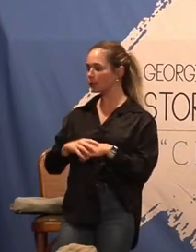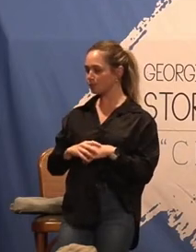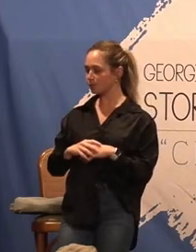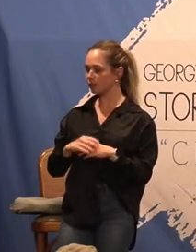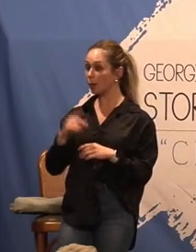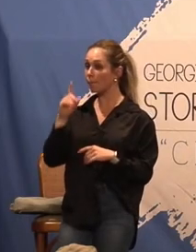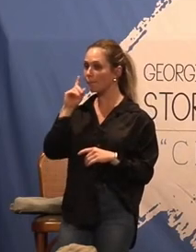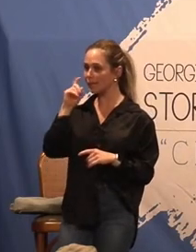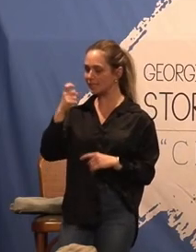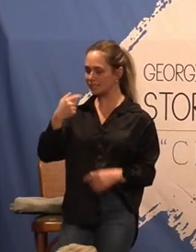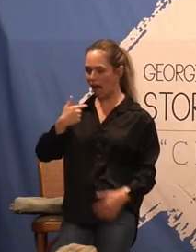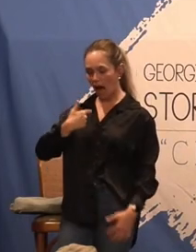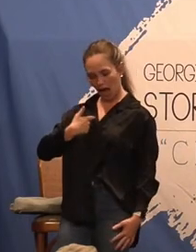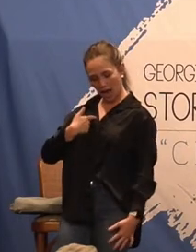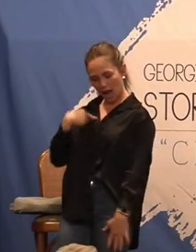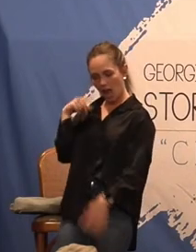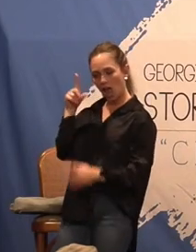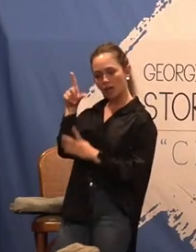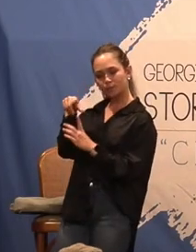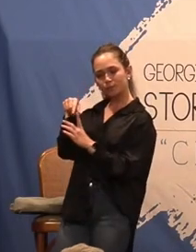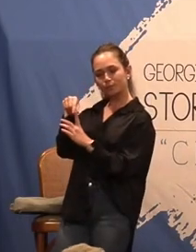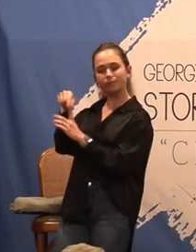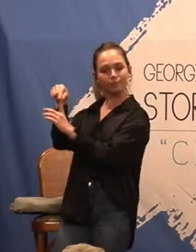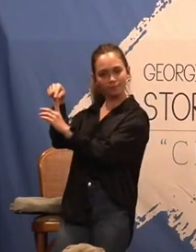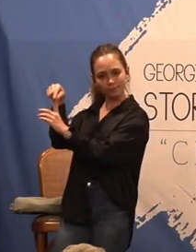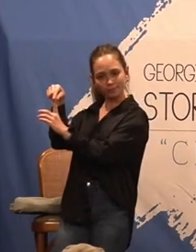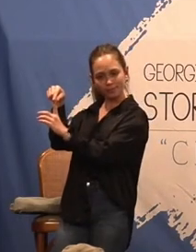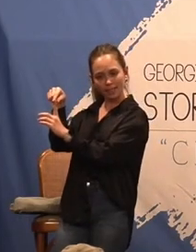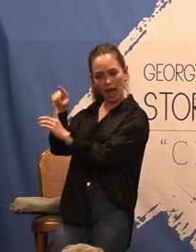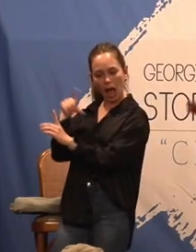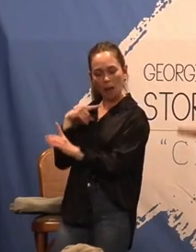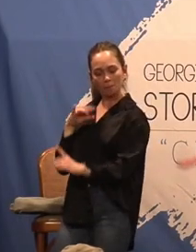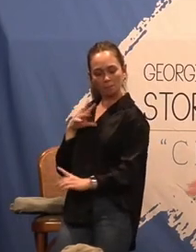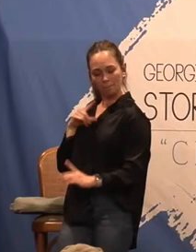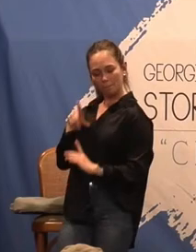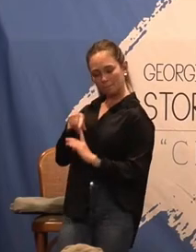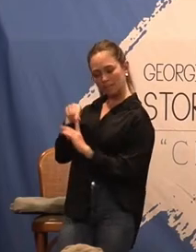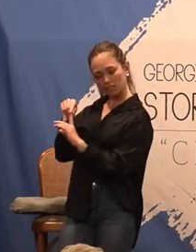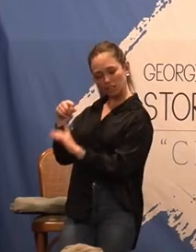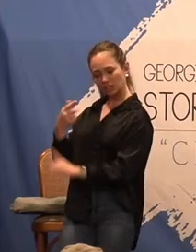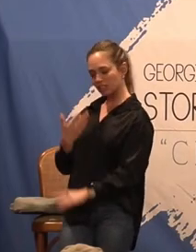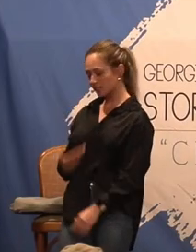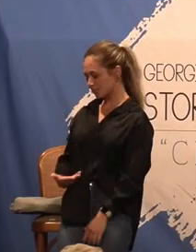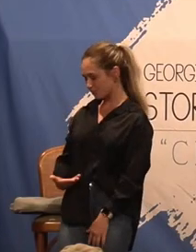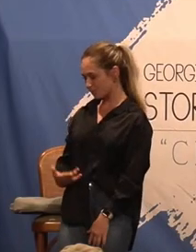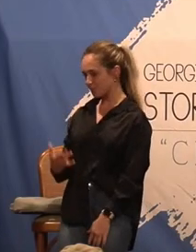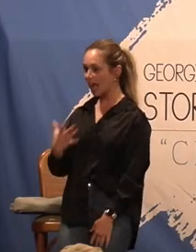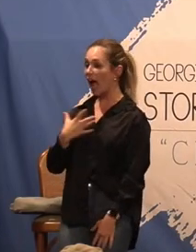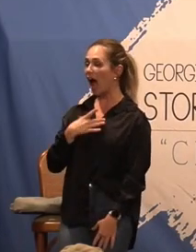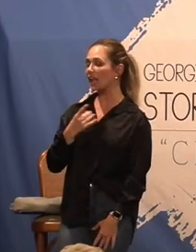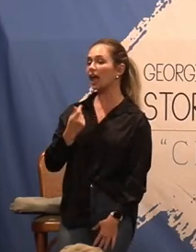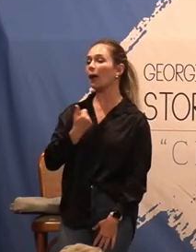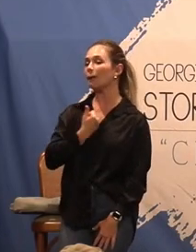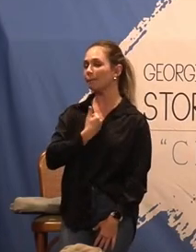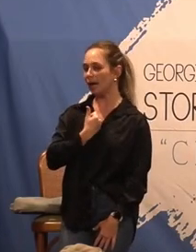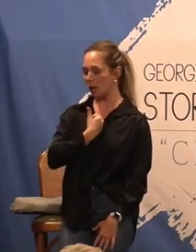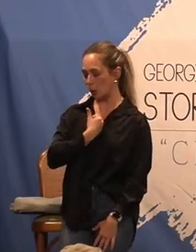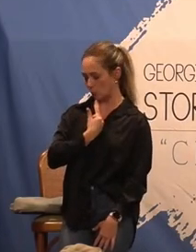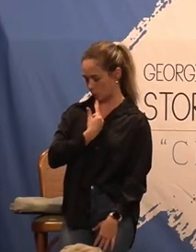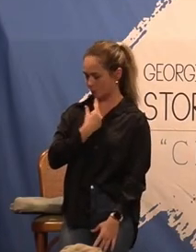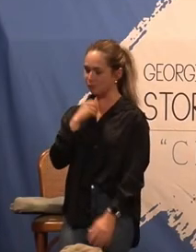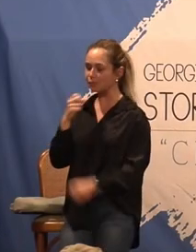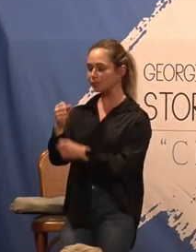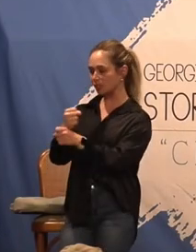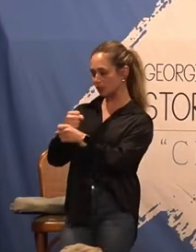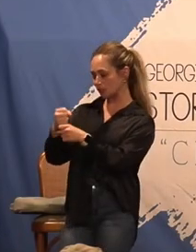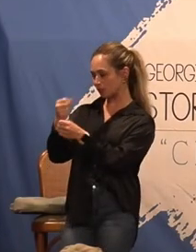I am unique. I am special. And I'd like my own personal